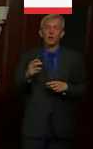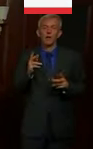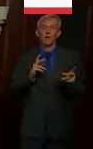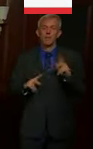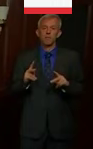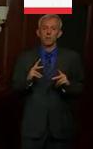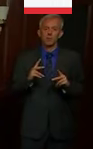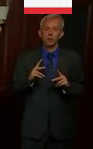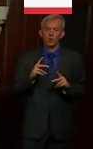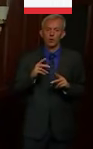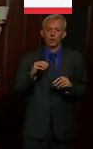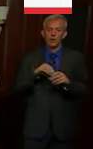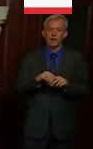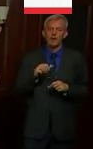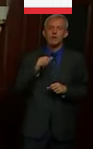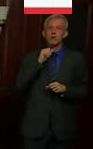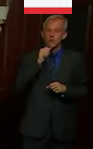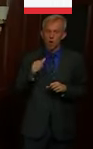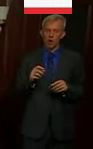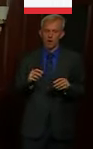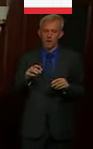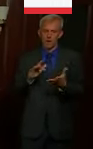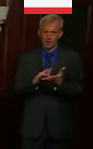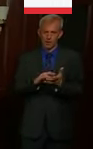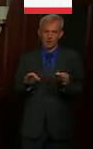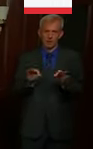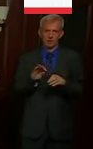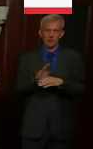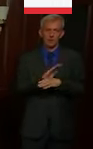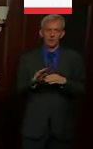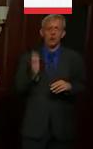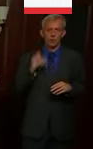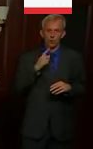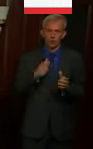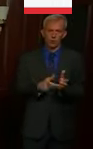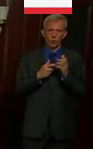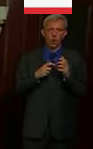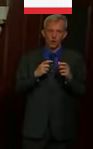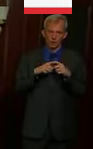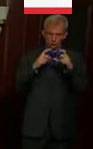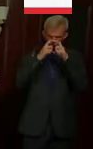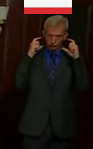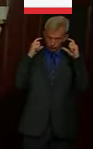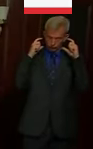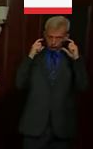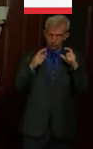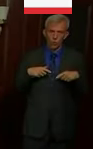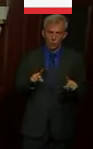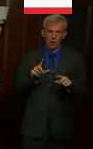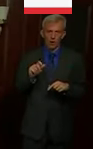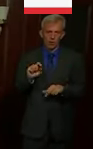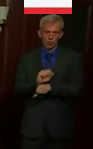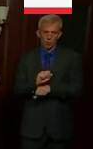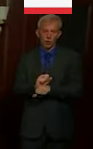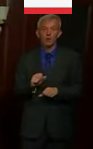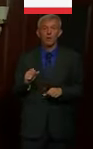businesses will be required to wear cloth face coverings over their noses and mouths while at work. Employers are required to provide